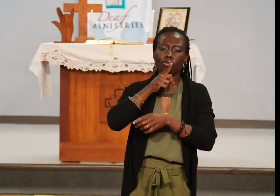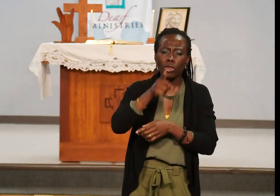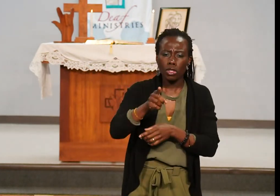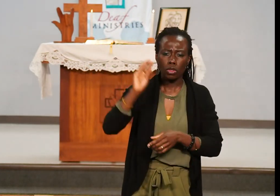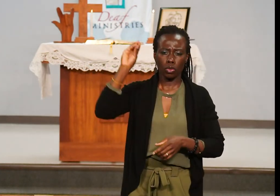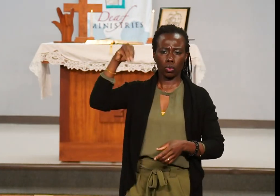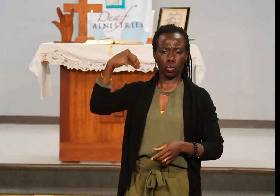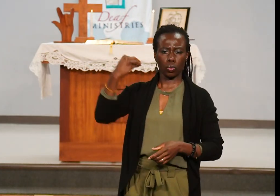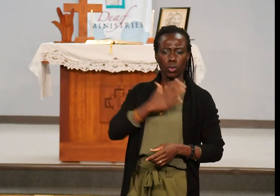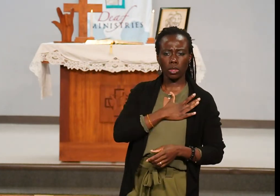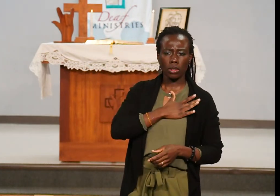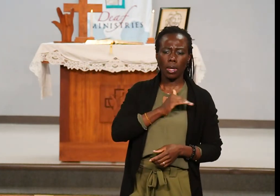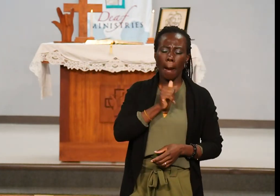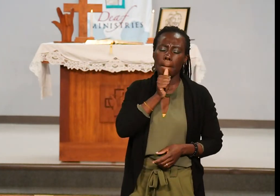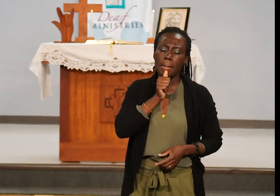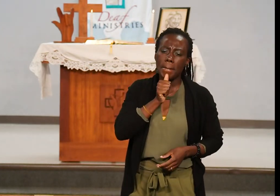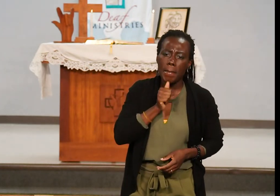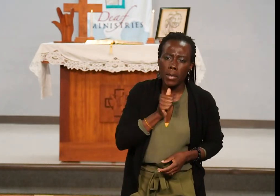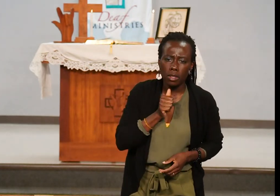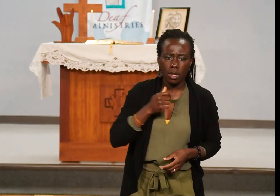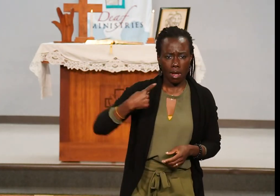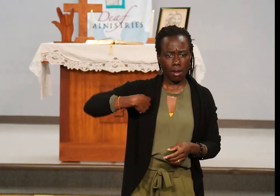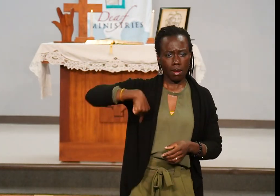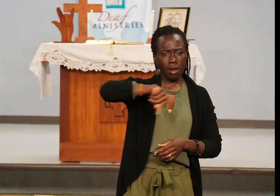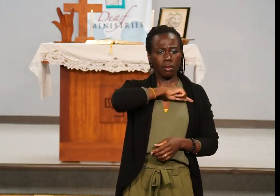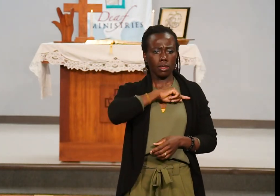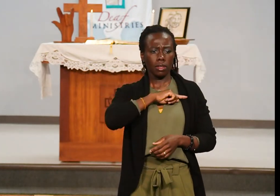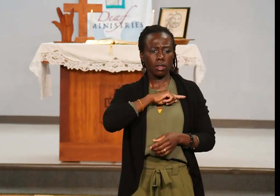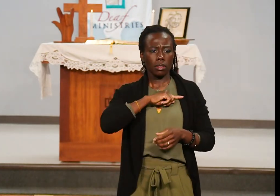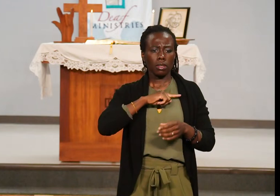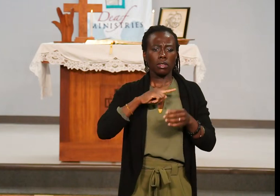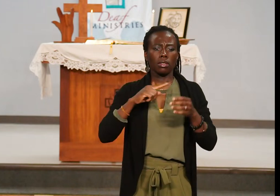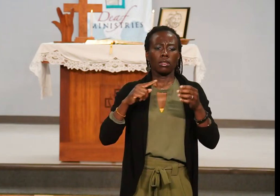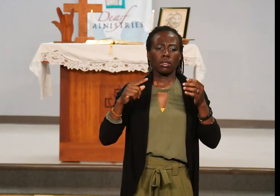God, you have shown us such patience and grace.